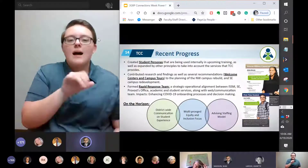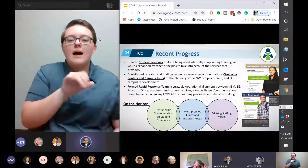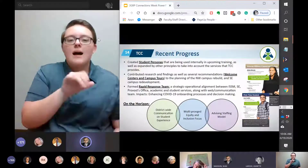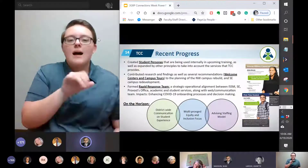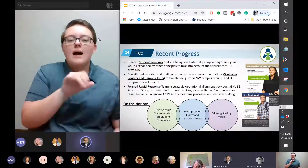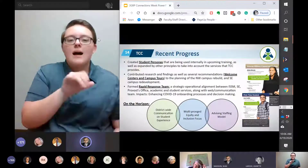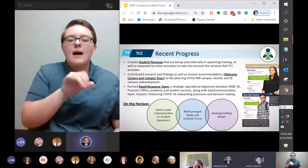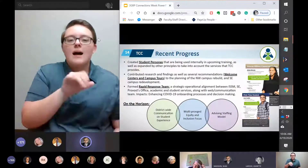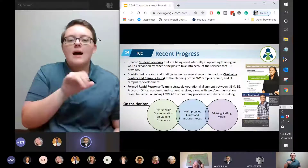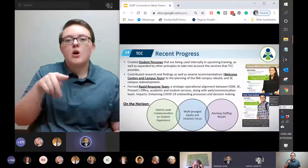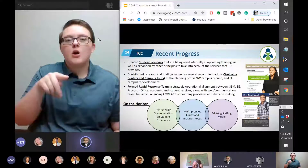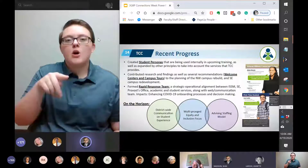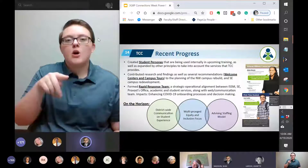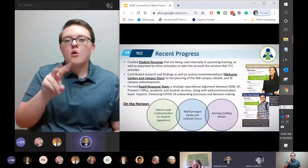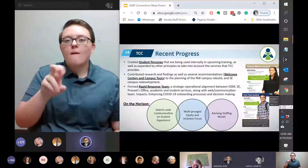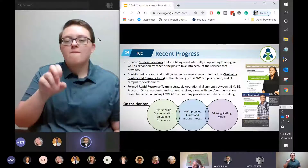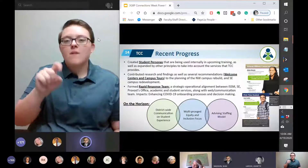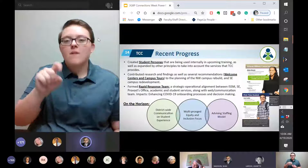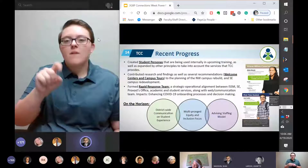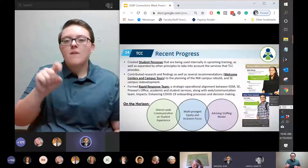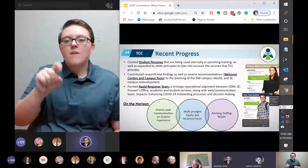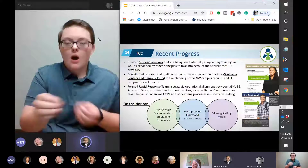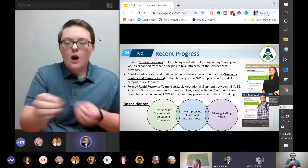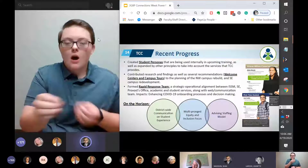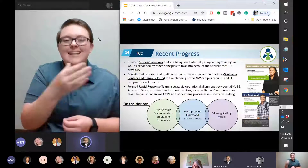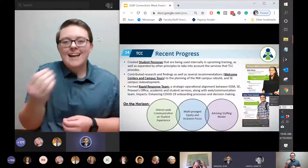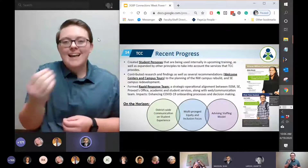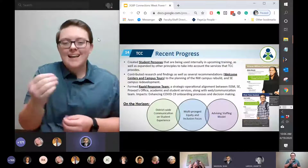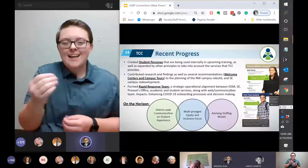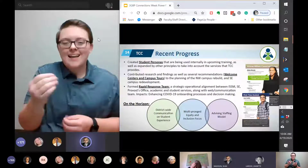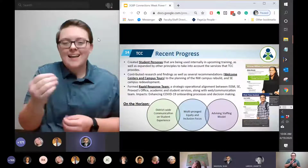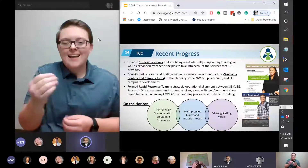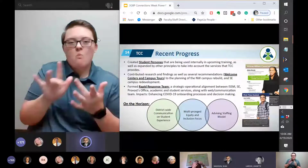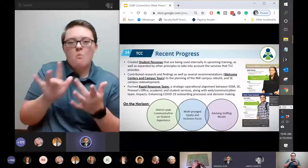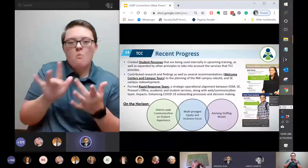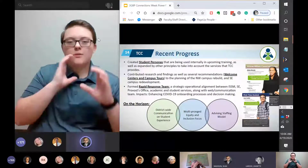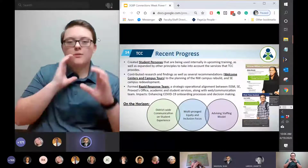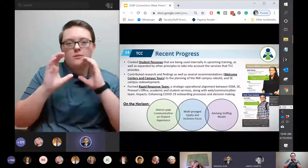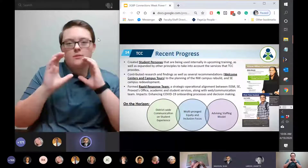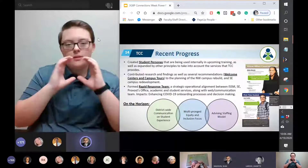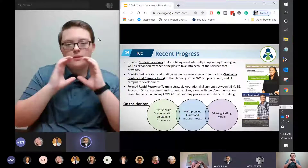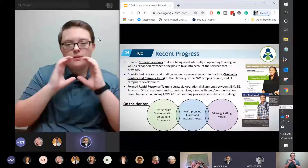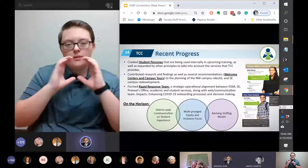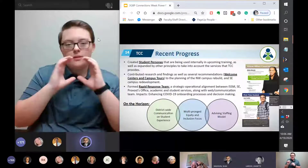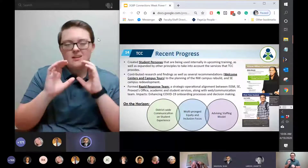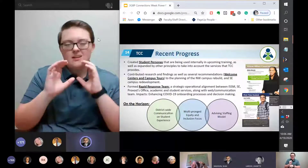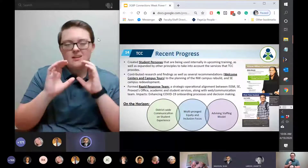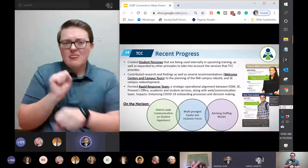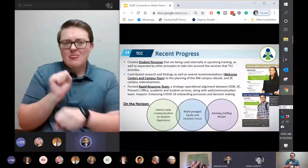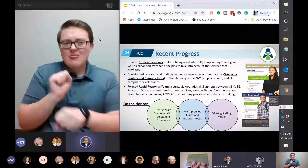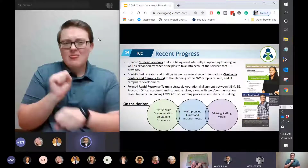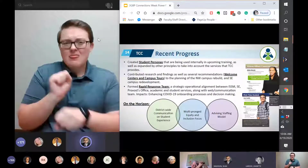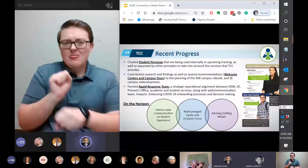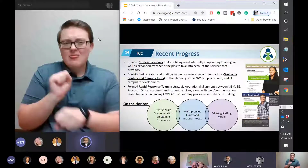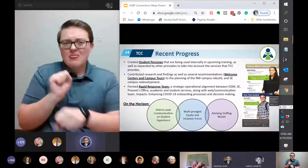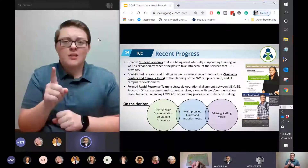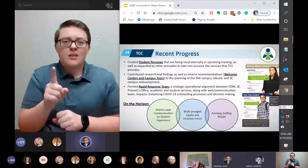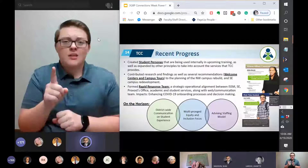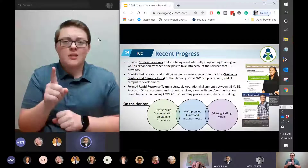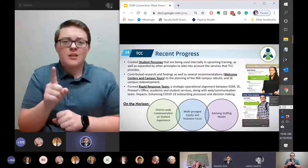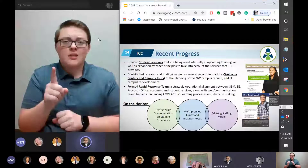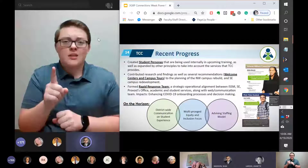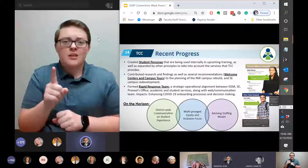Academic and Student Services, along with Web Communications. And a lot of that work is kind of how we are reacting quickly to